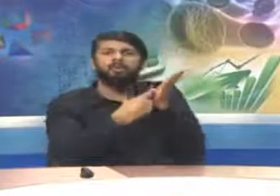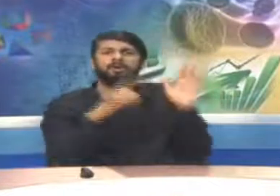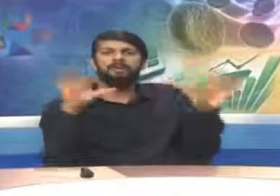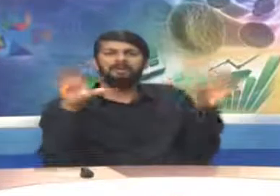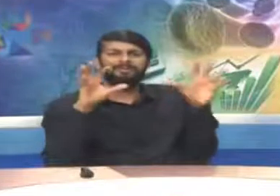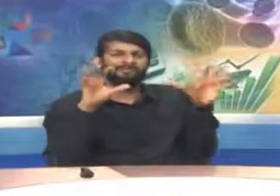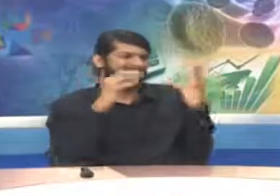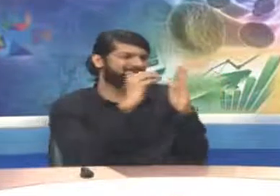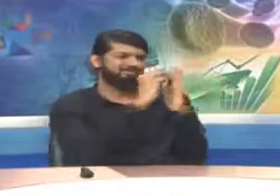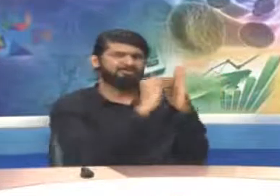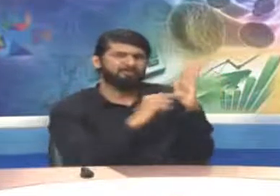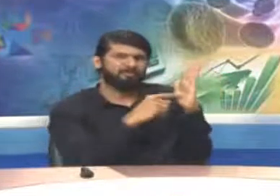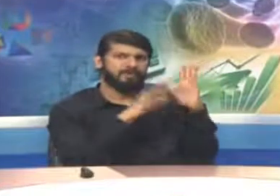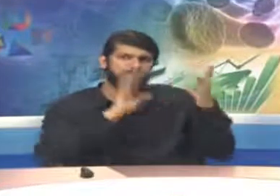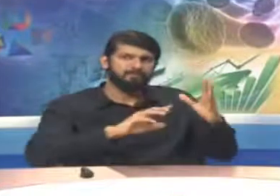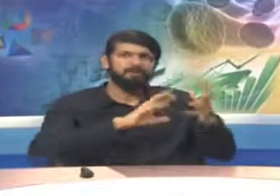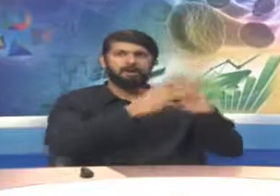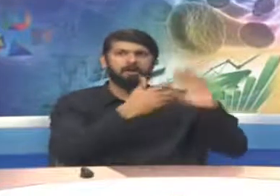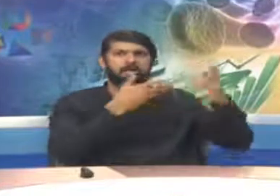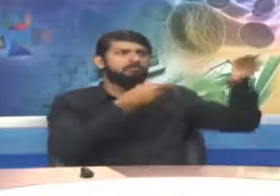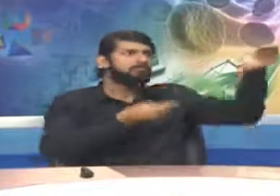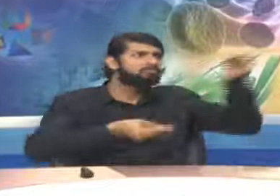as the basis of society,